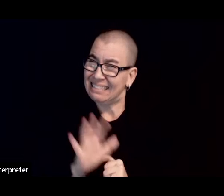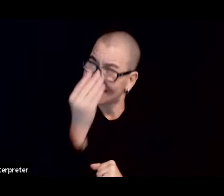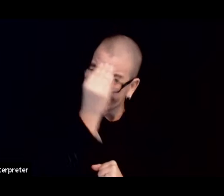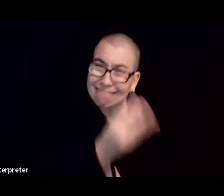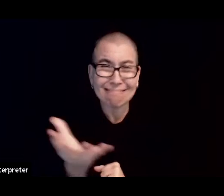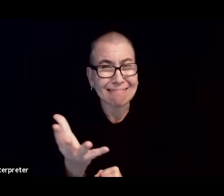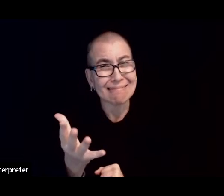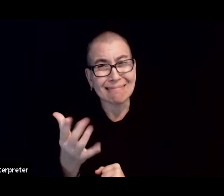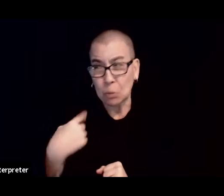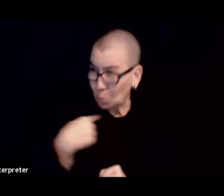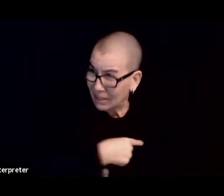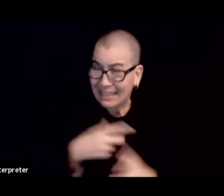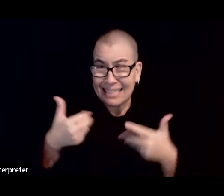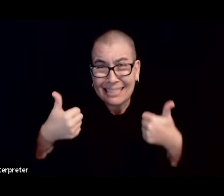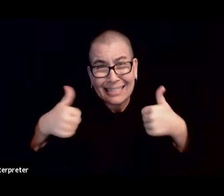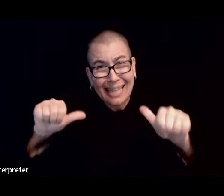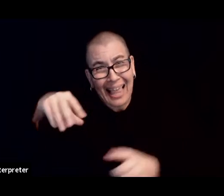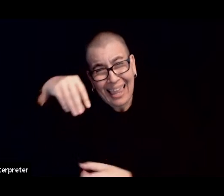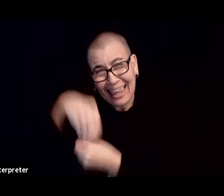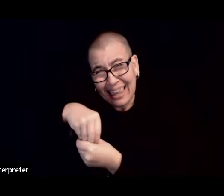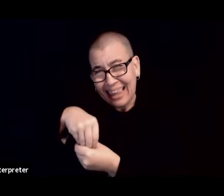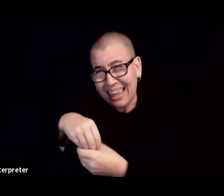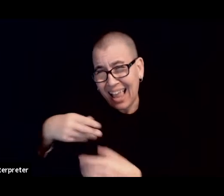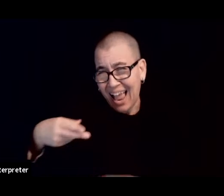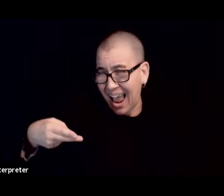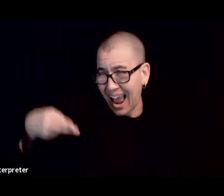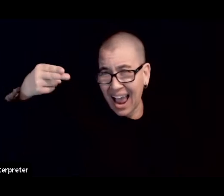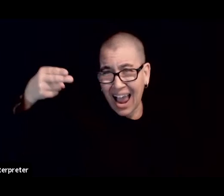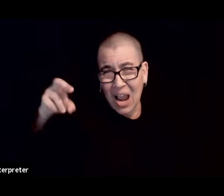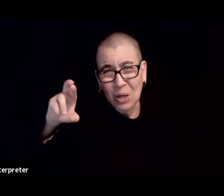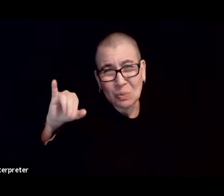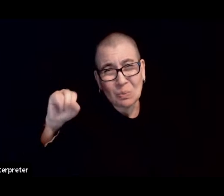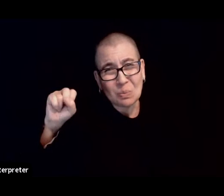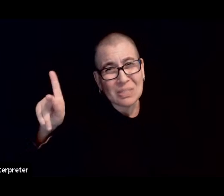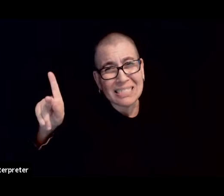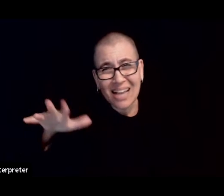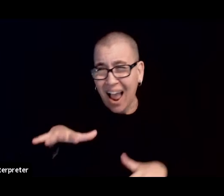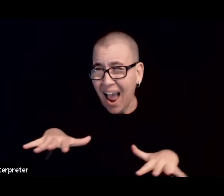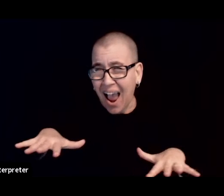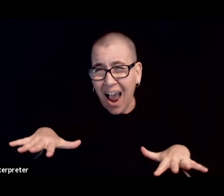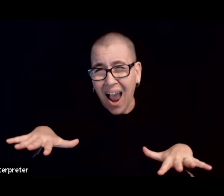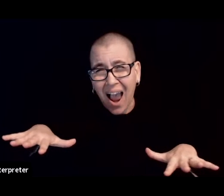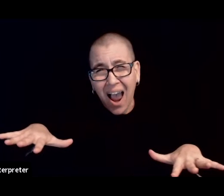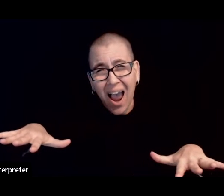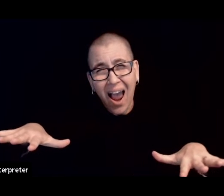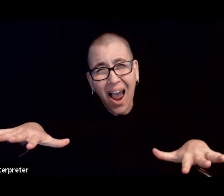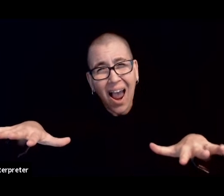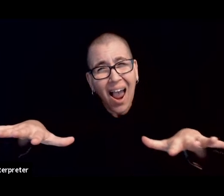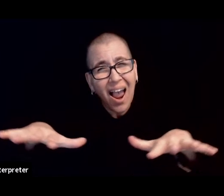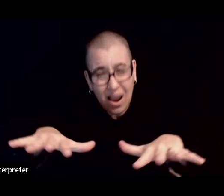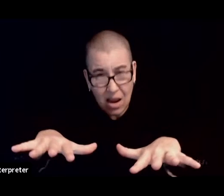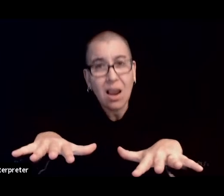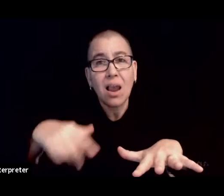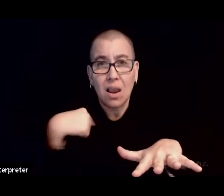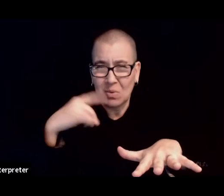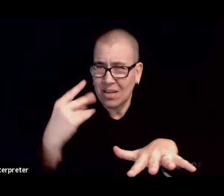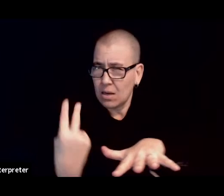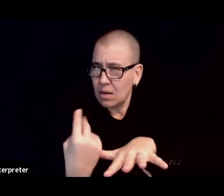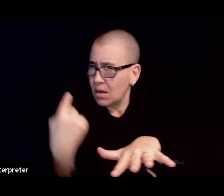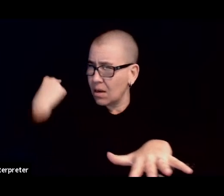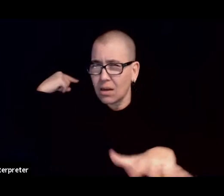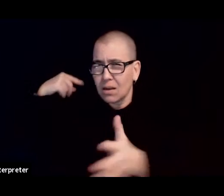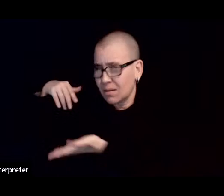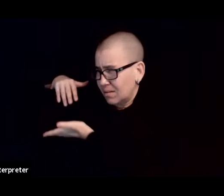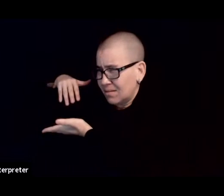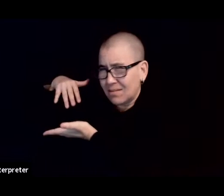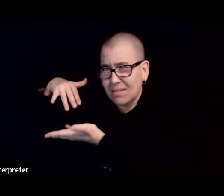risk thresholds. And we know from kind of looking back on what happened